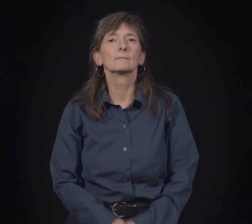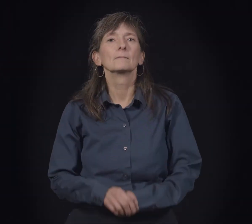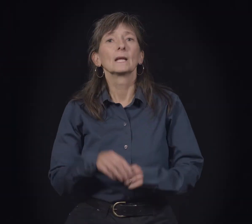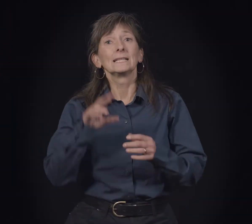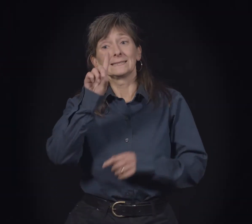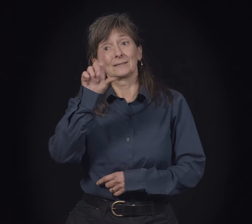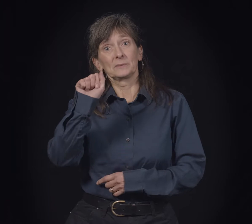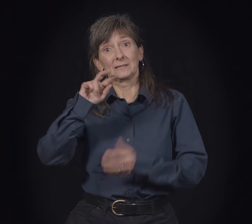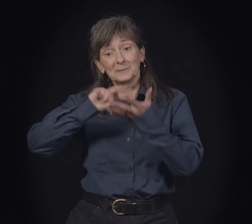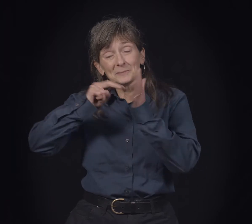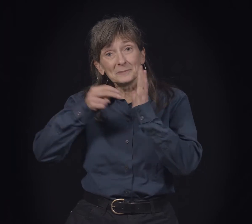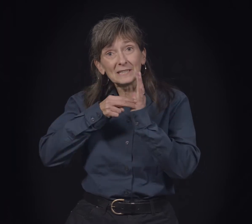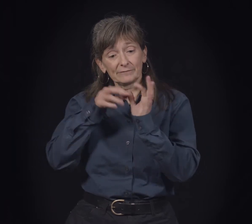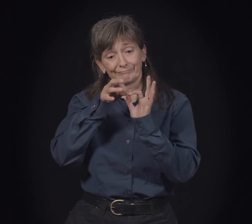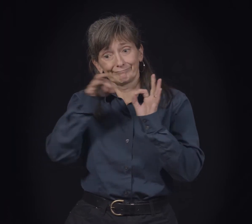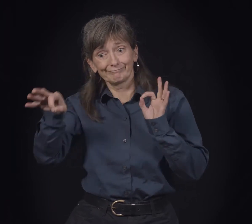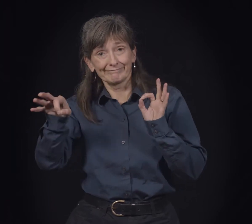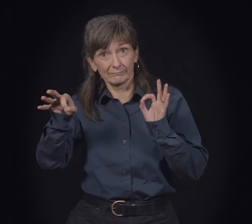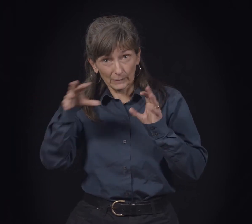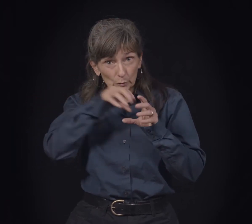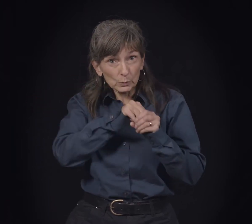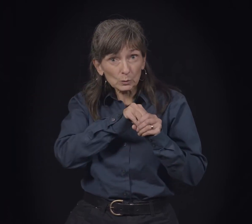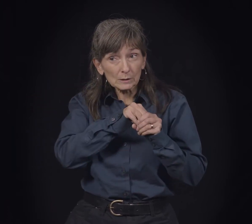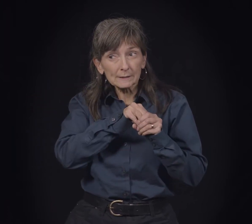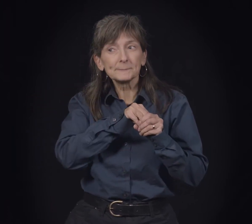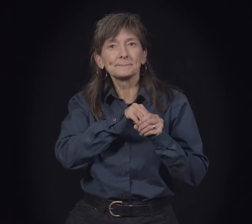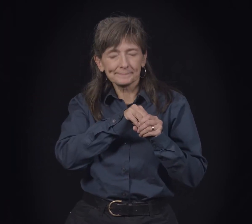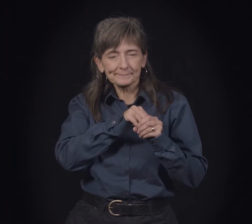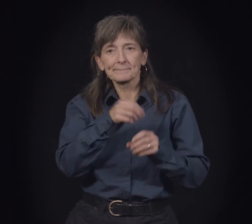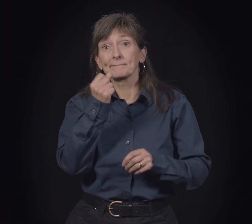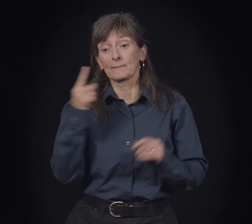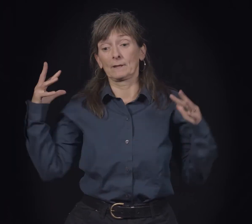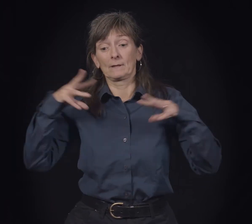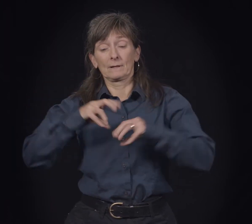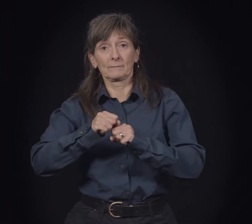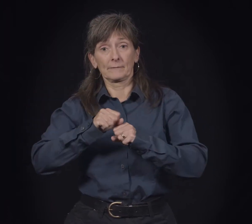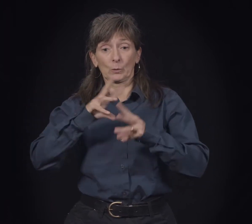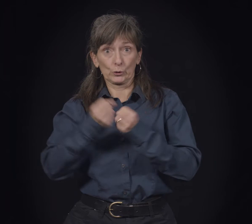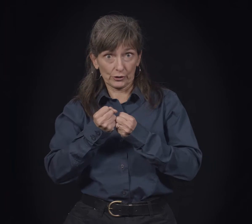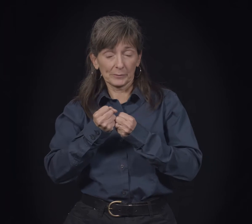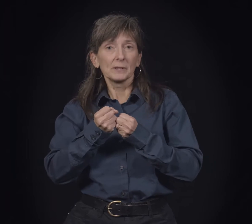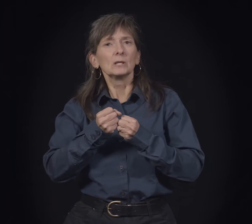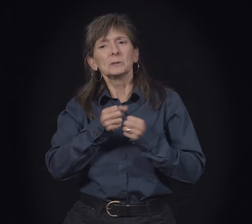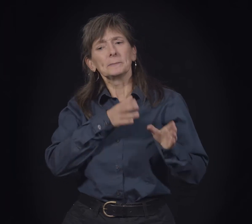Definition of disability. As part of the Symposium Workshop, the Planning Committee asked